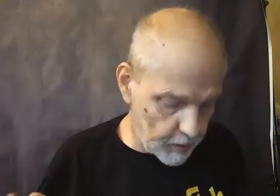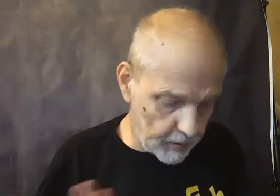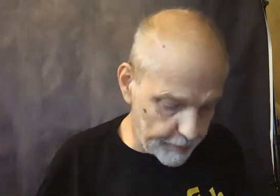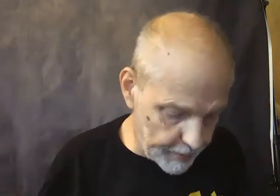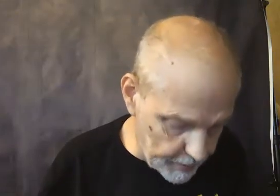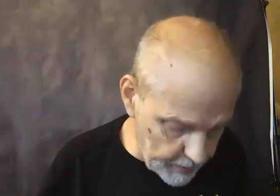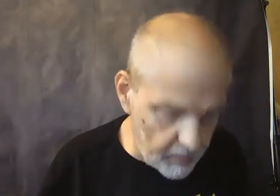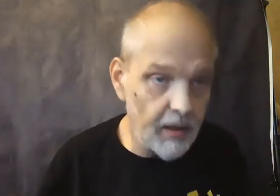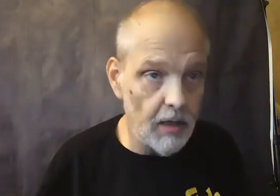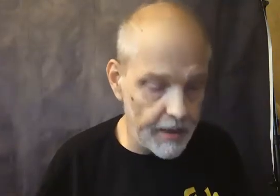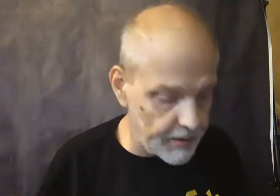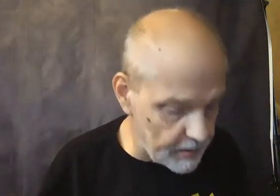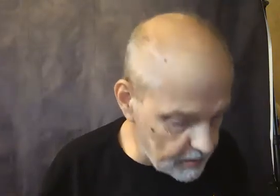the difference is. Context.